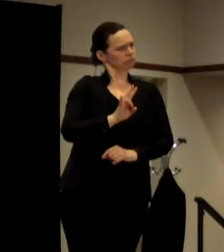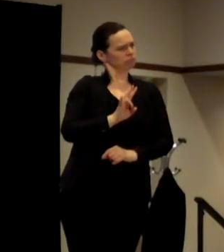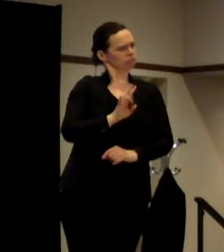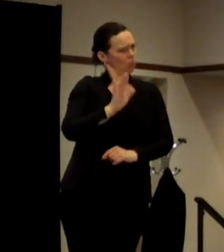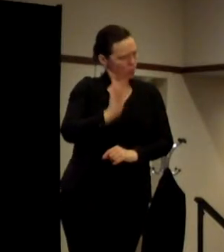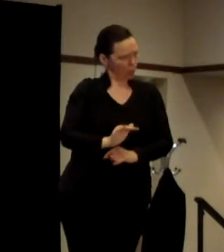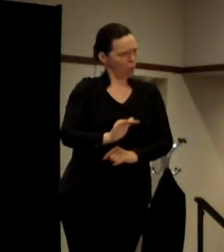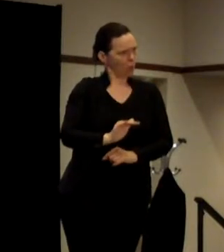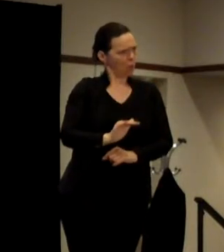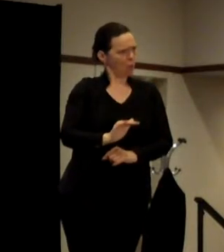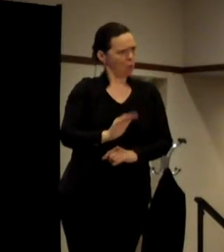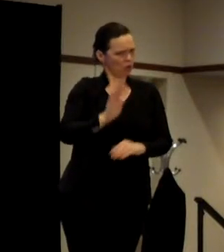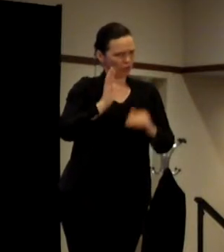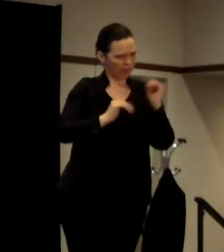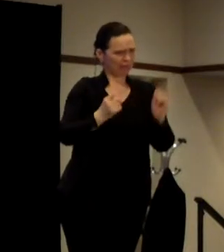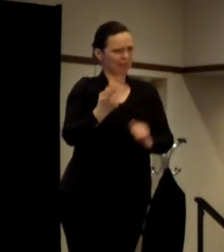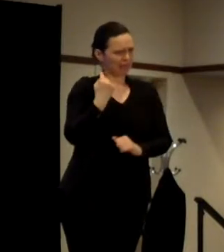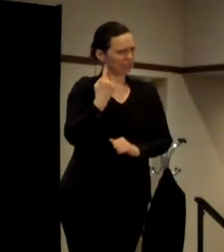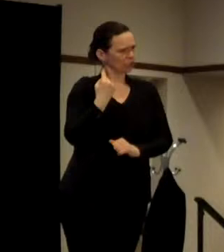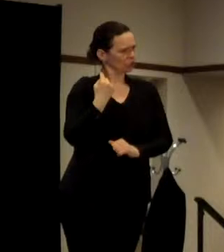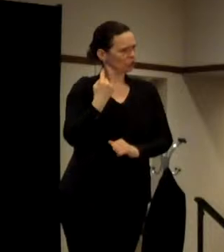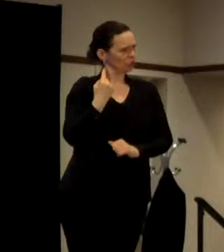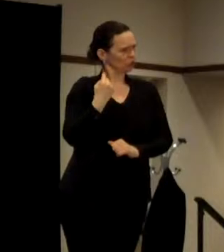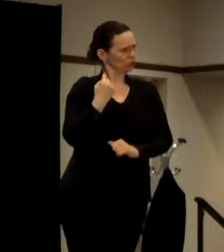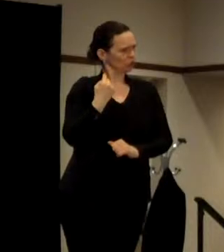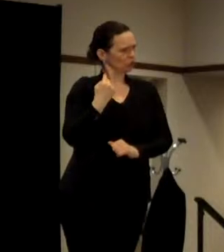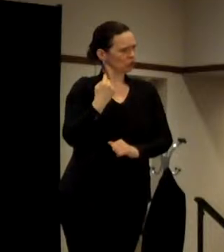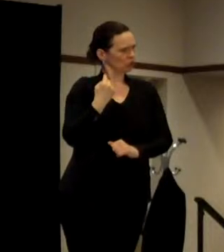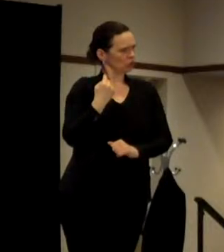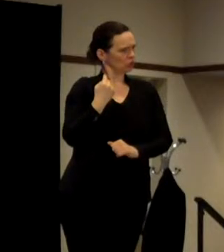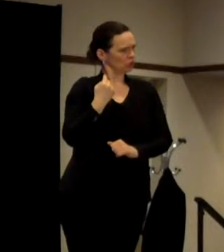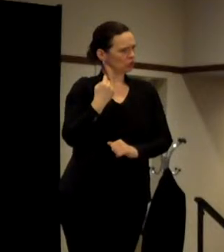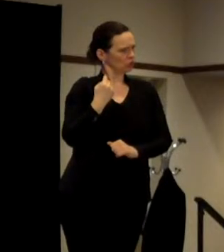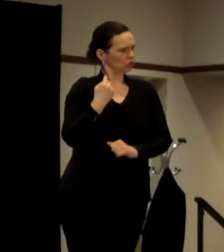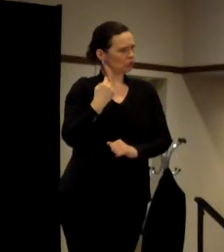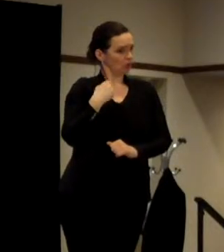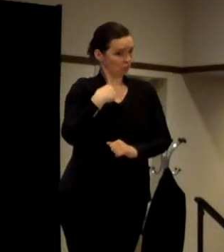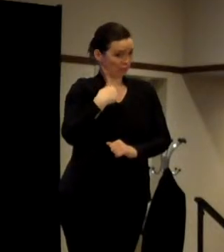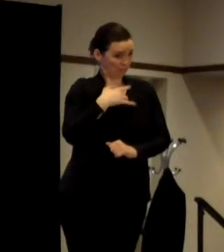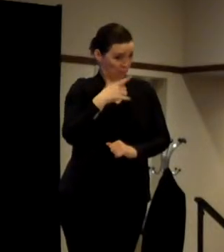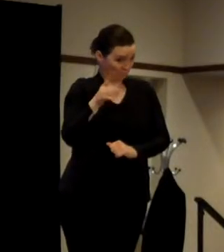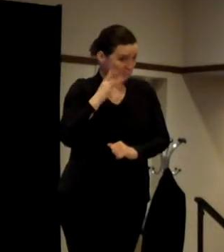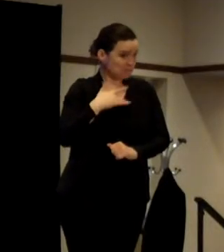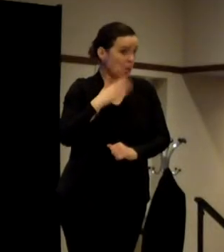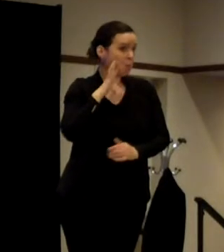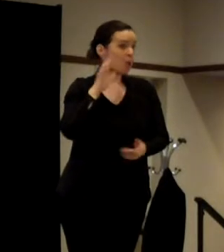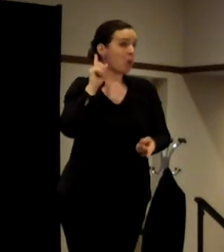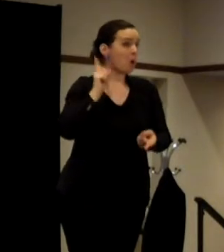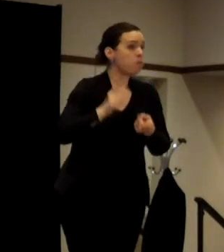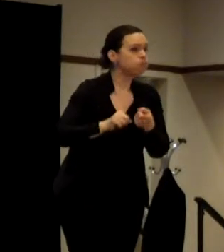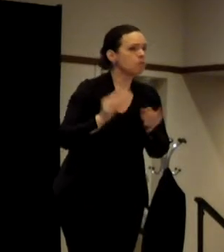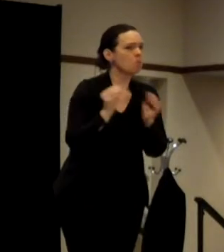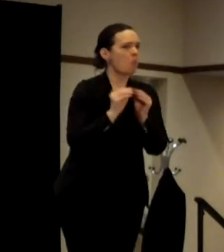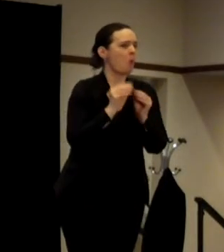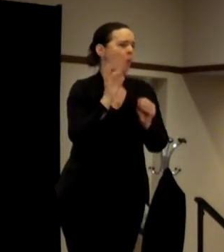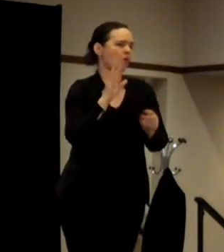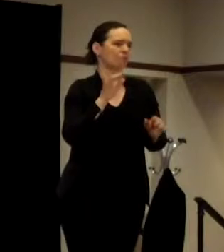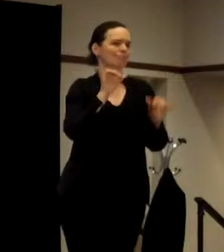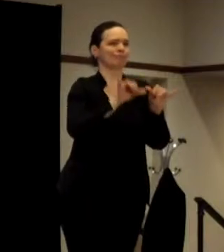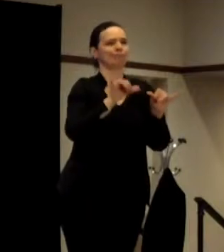the numbers continue to decline, or are we kind of stuck here? I think we're going to be. Winter's over? Yeah, I think we're going to be in that